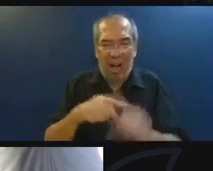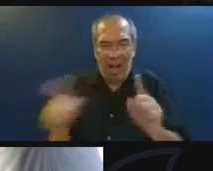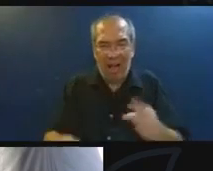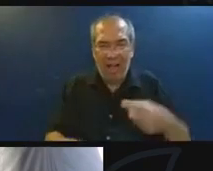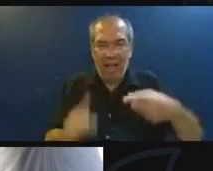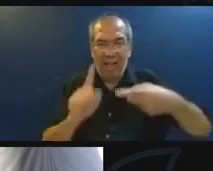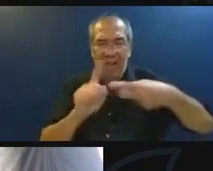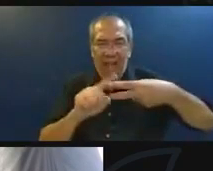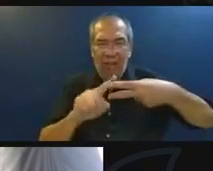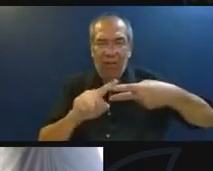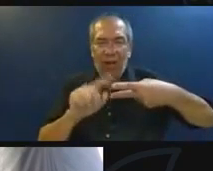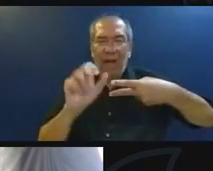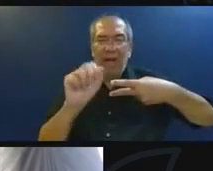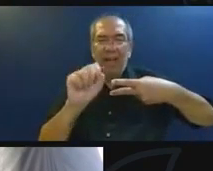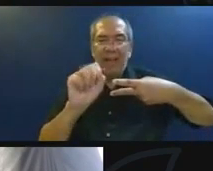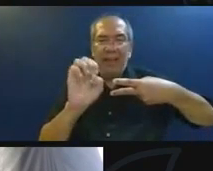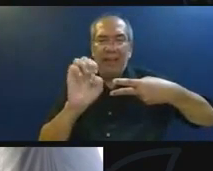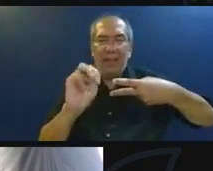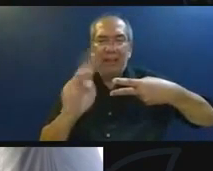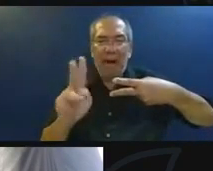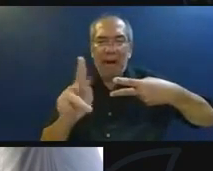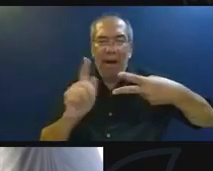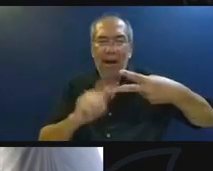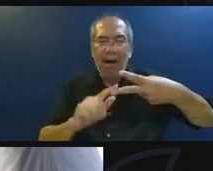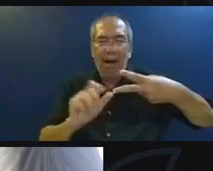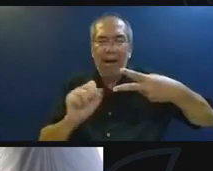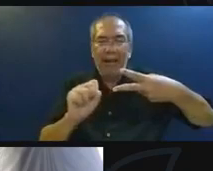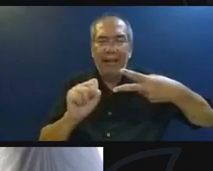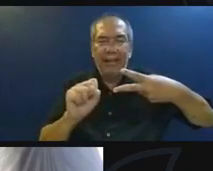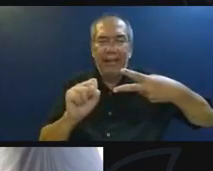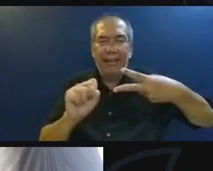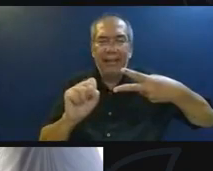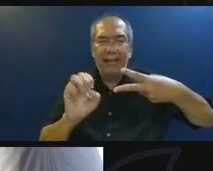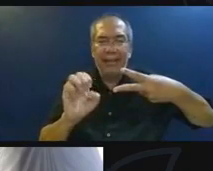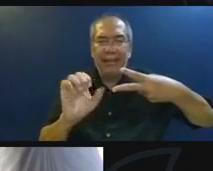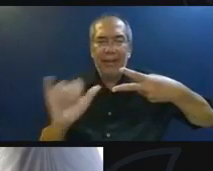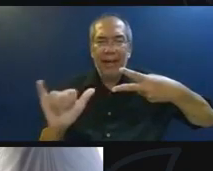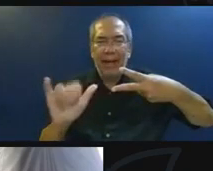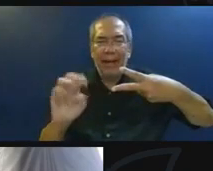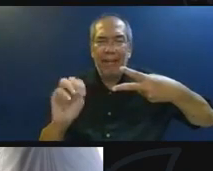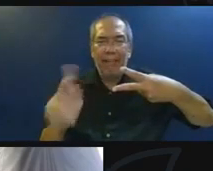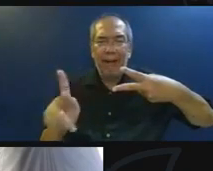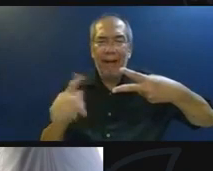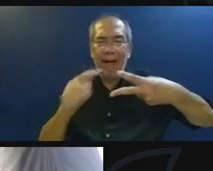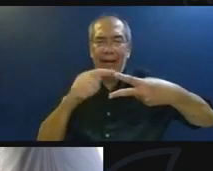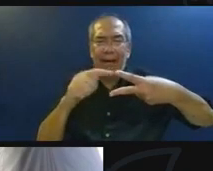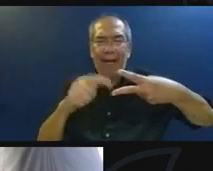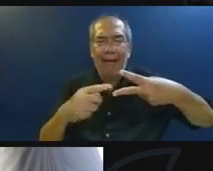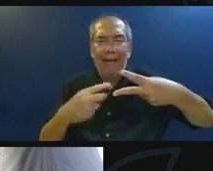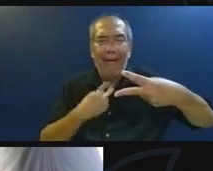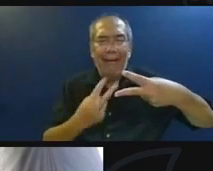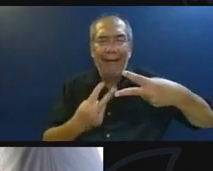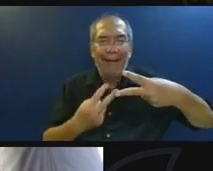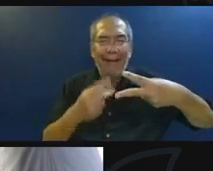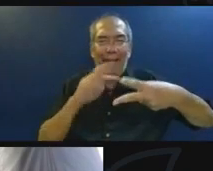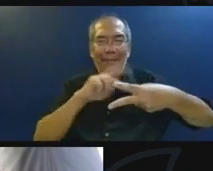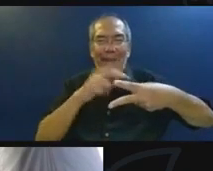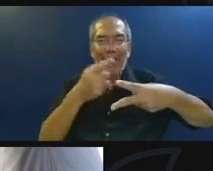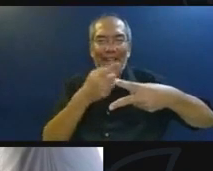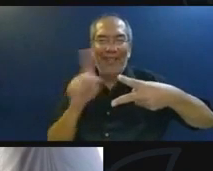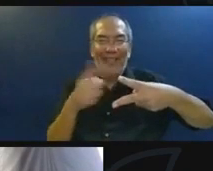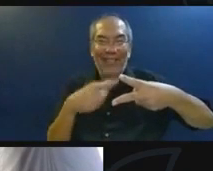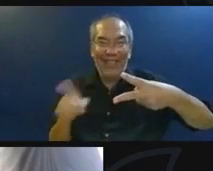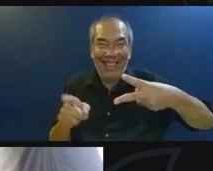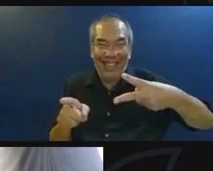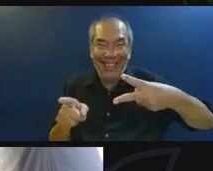and semak. So obviously, we will have difficulties in like